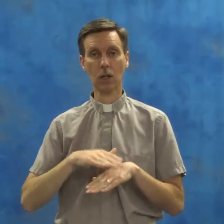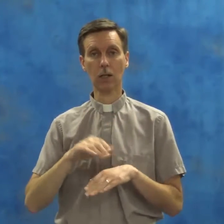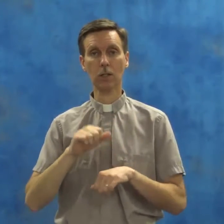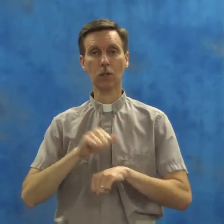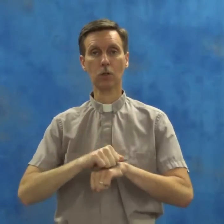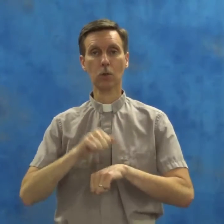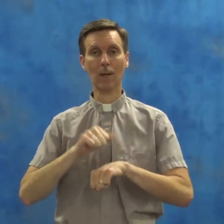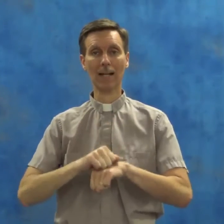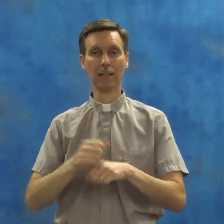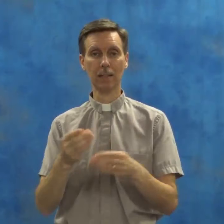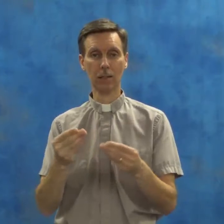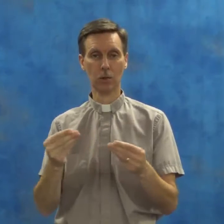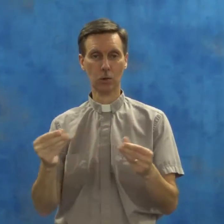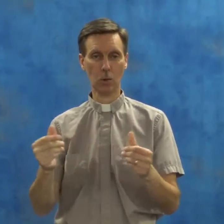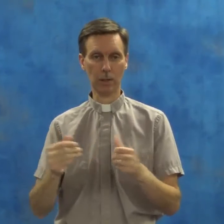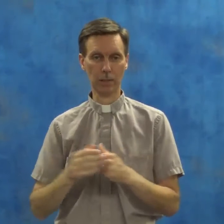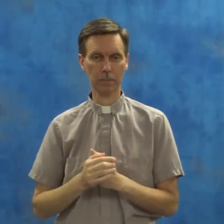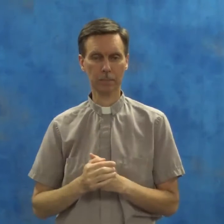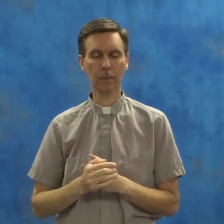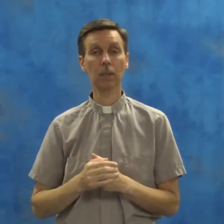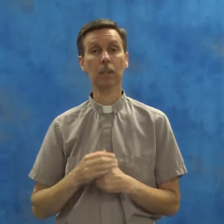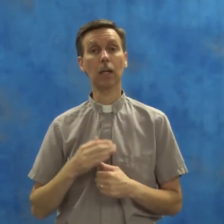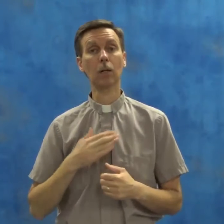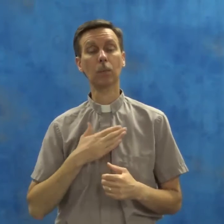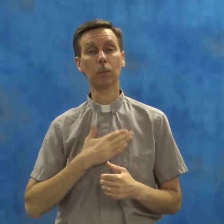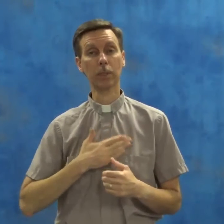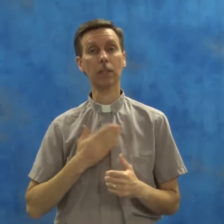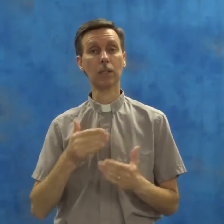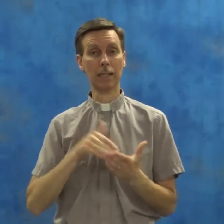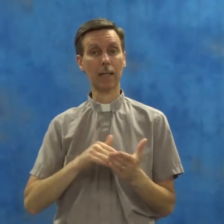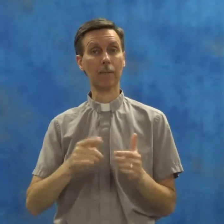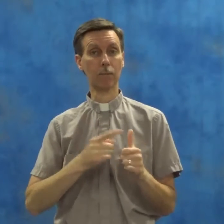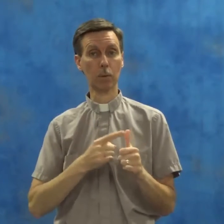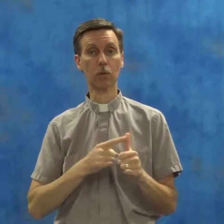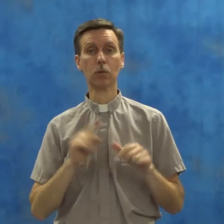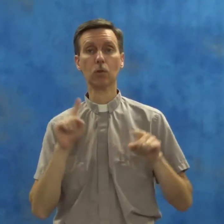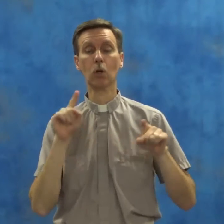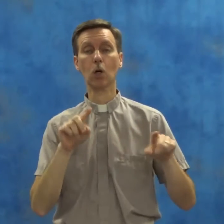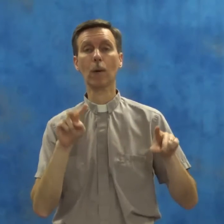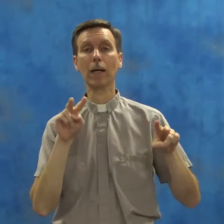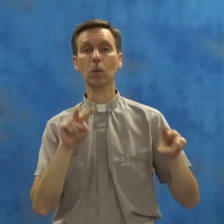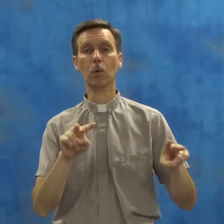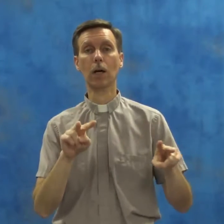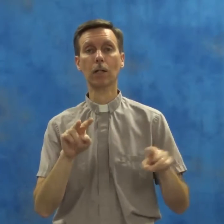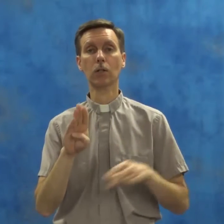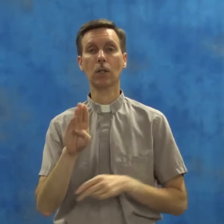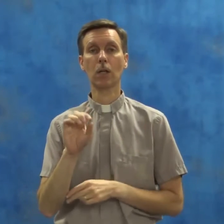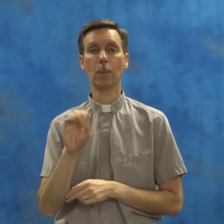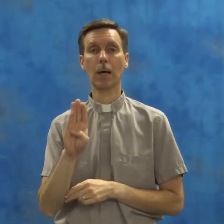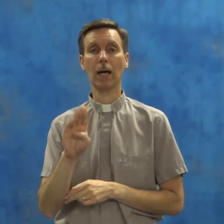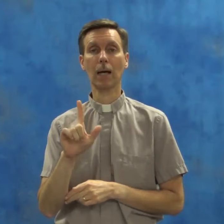on the rocky soil. Now please, again, first go and watch Bob